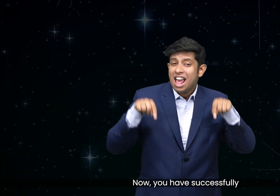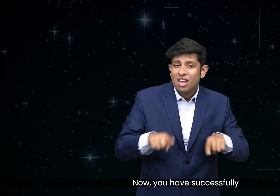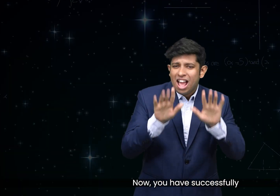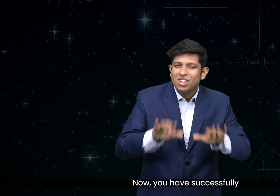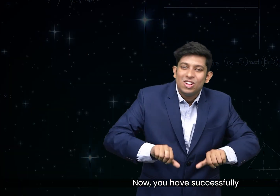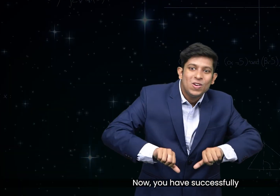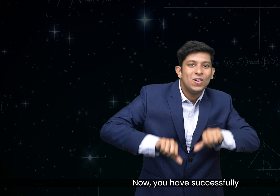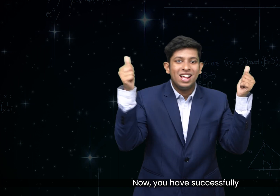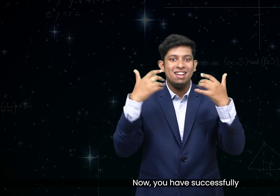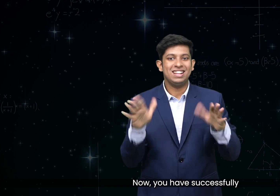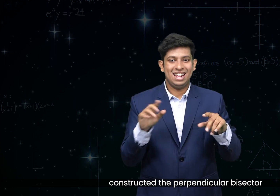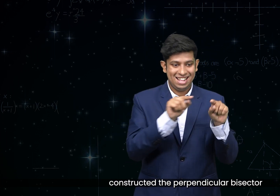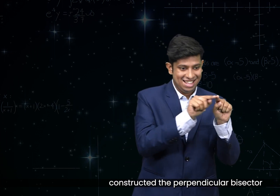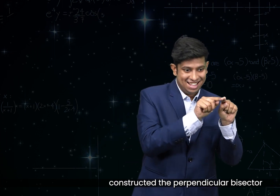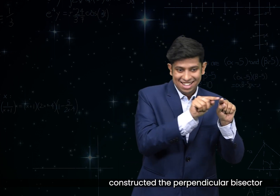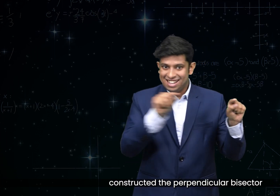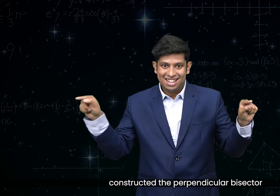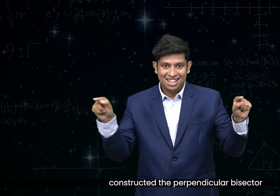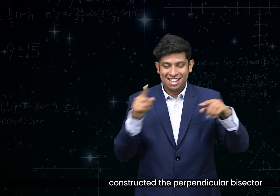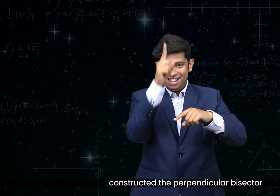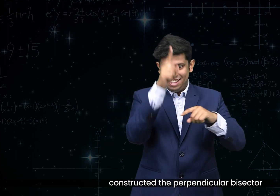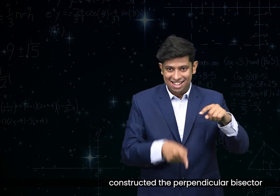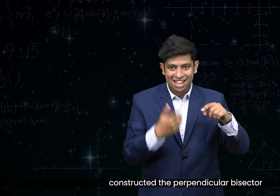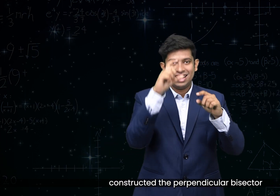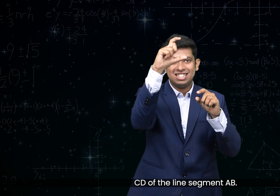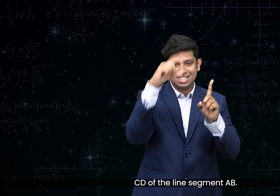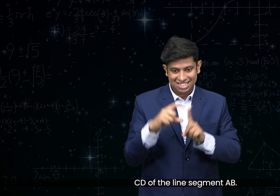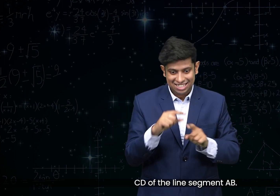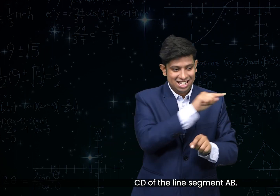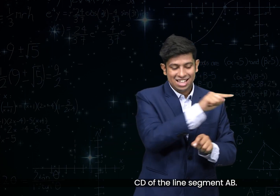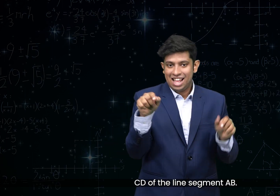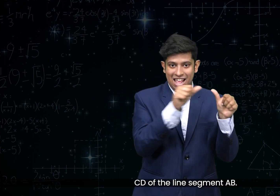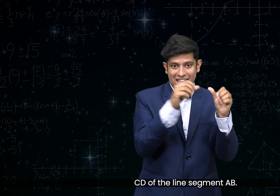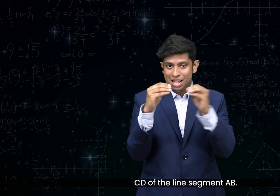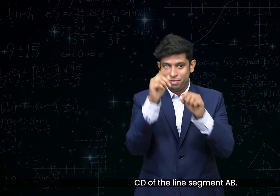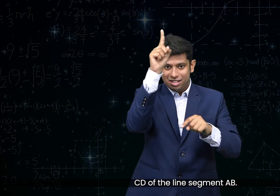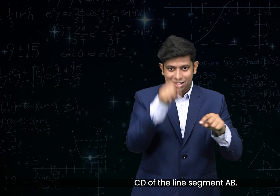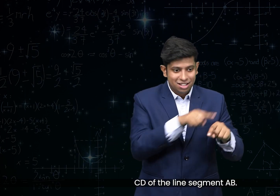Now you have successfully constructed the perpendicular bisector CD of the line segment AB.